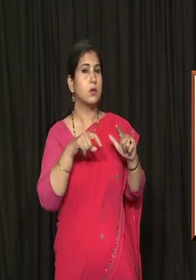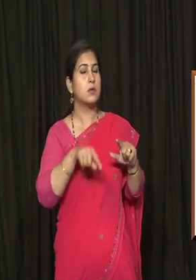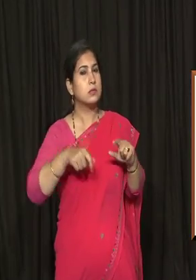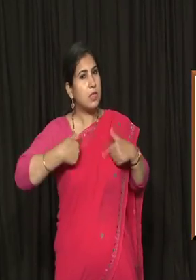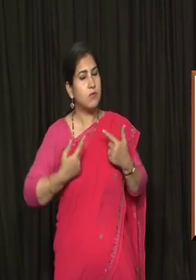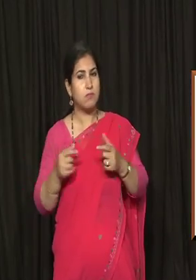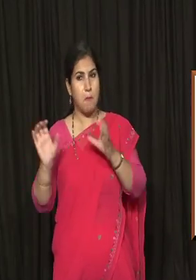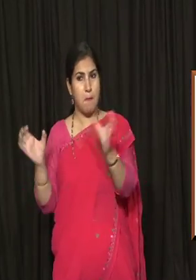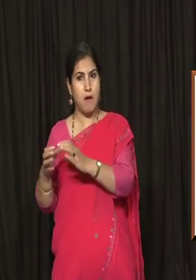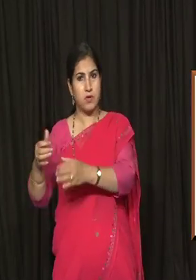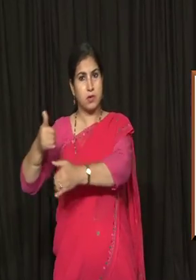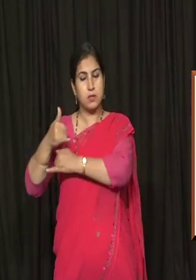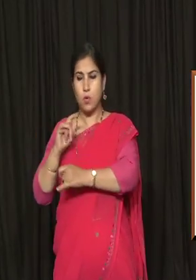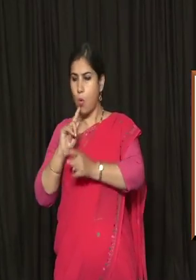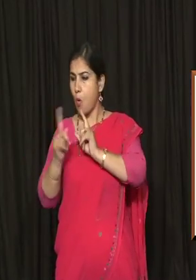whenever needed to unite Germany,